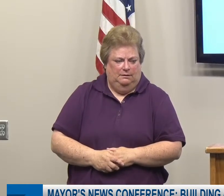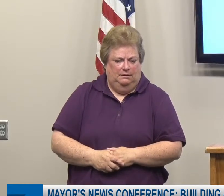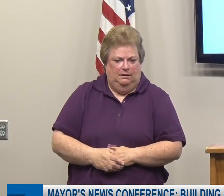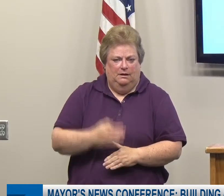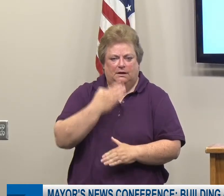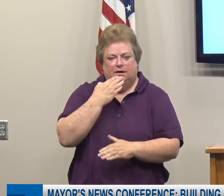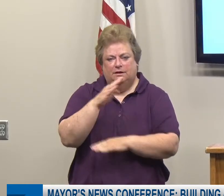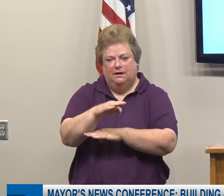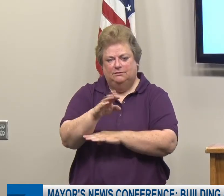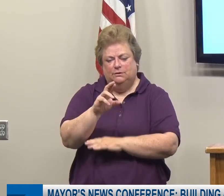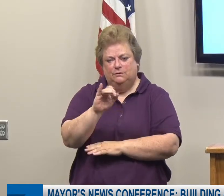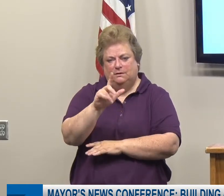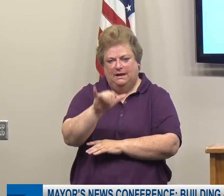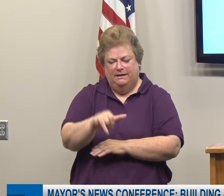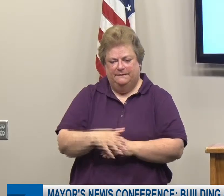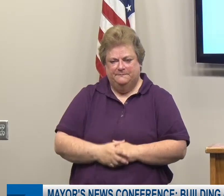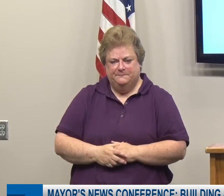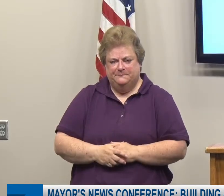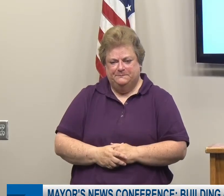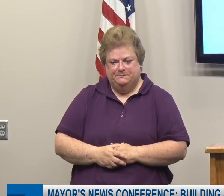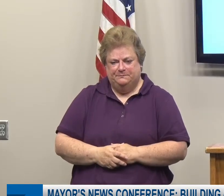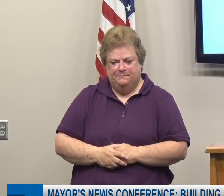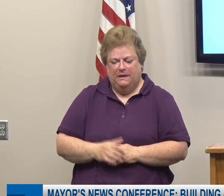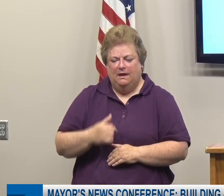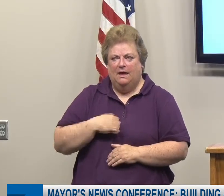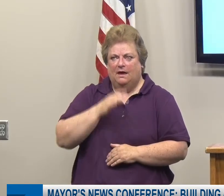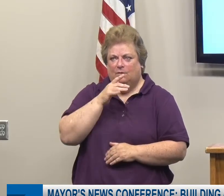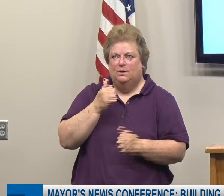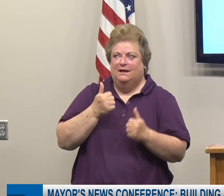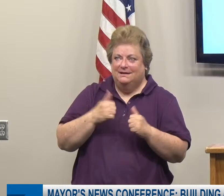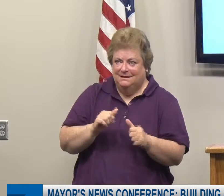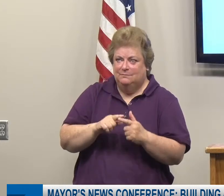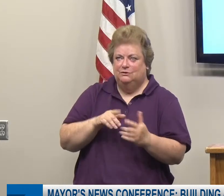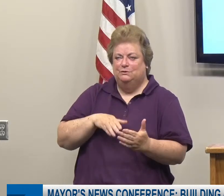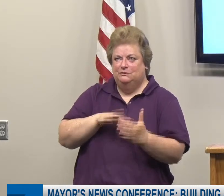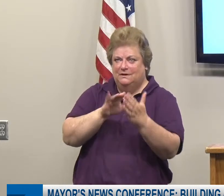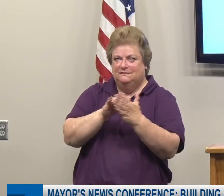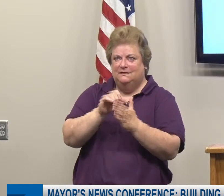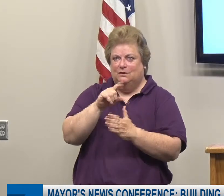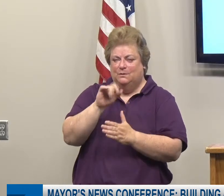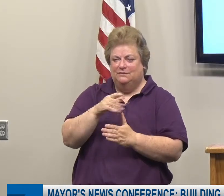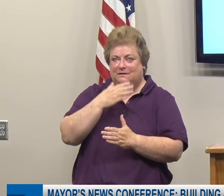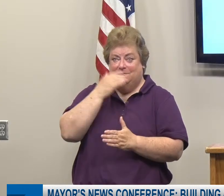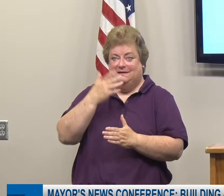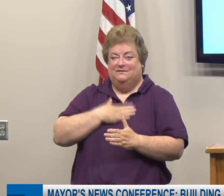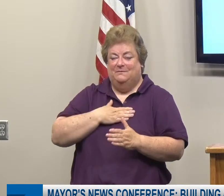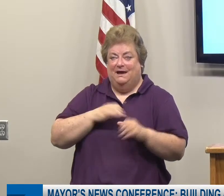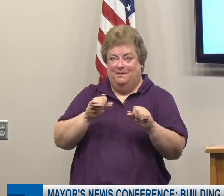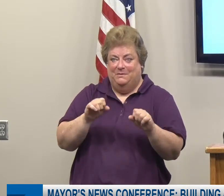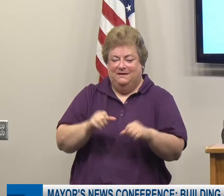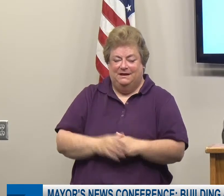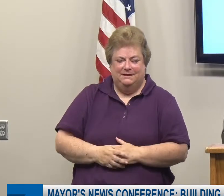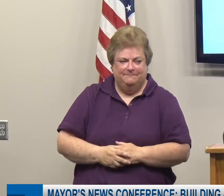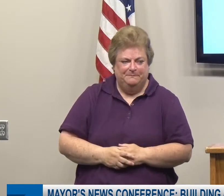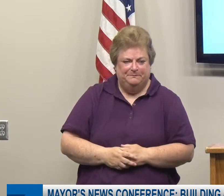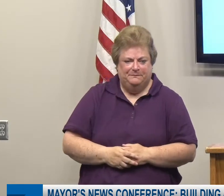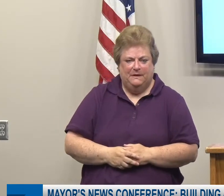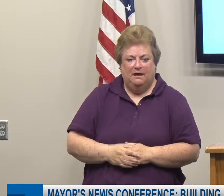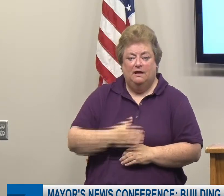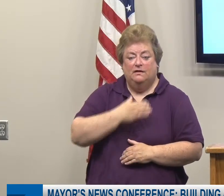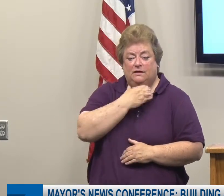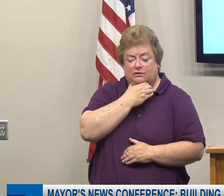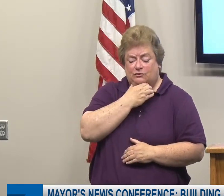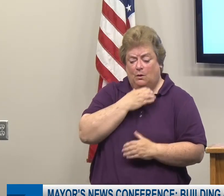Good afternoon, Riley. I'll attempt to address the question to the best of my ability. So chokeholds